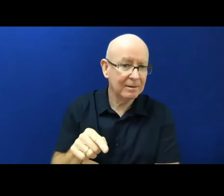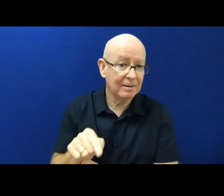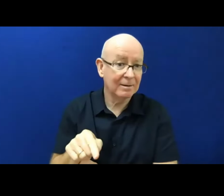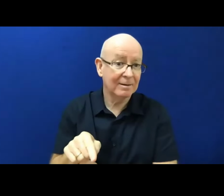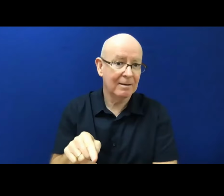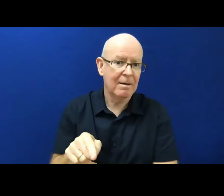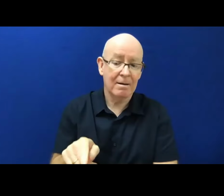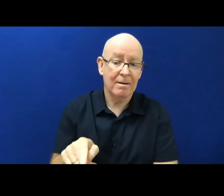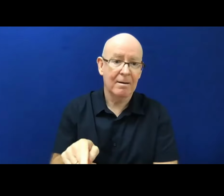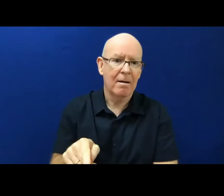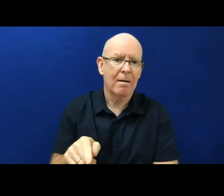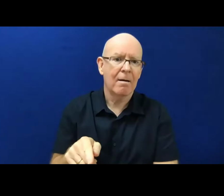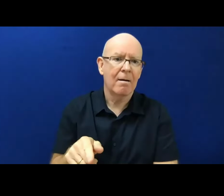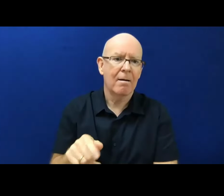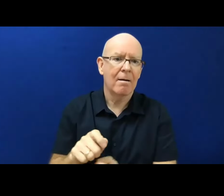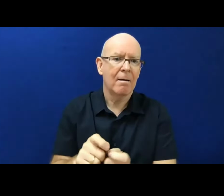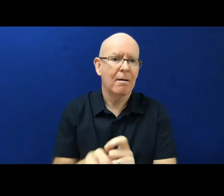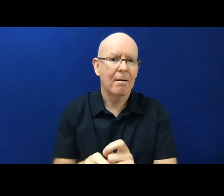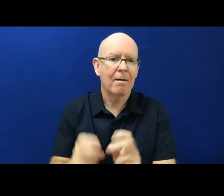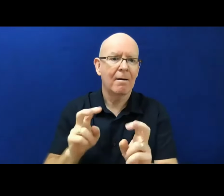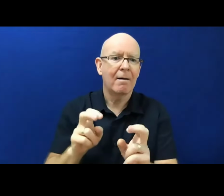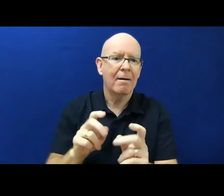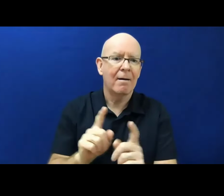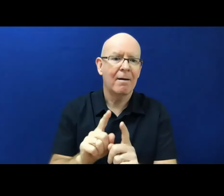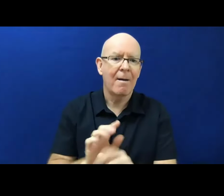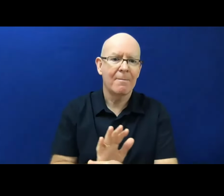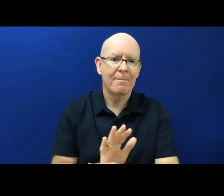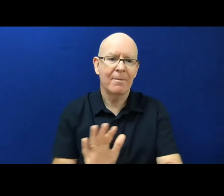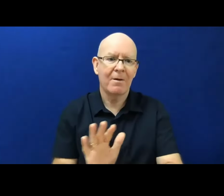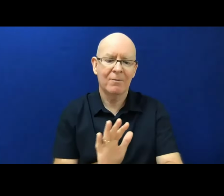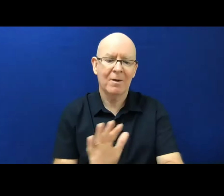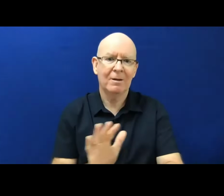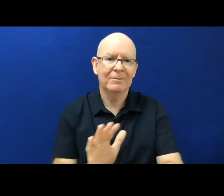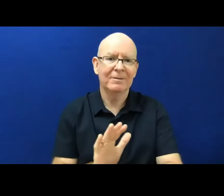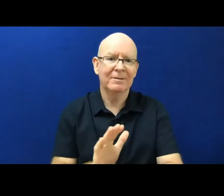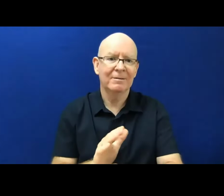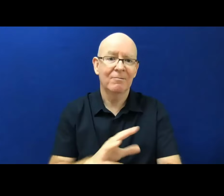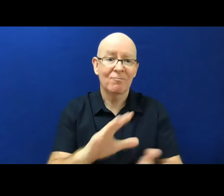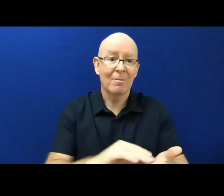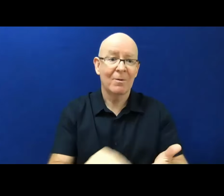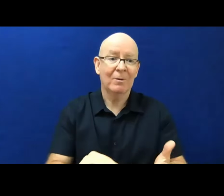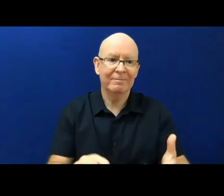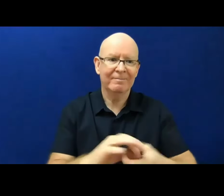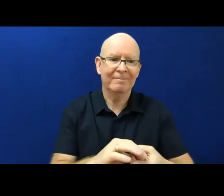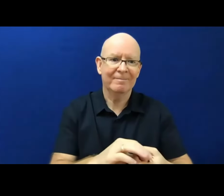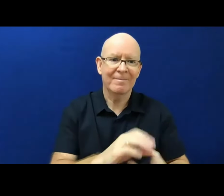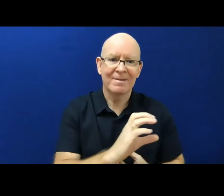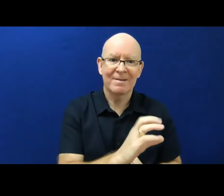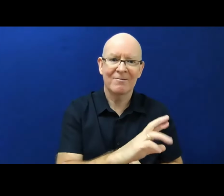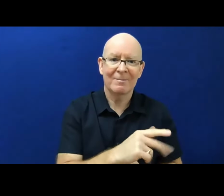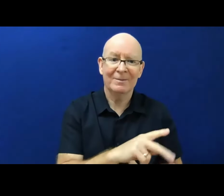a treaty on disability during the decade of disabled people between 1982